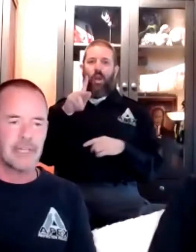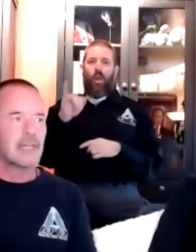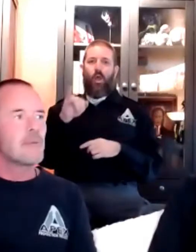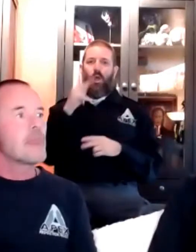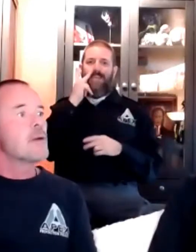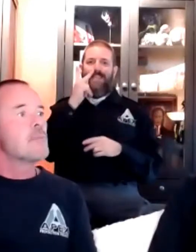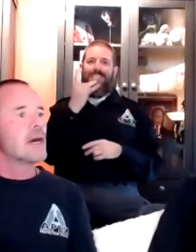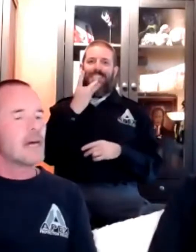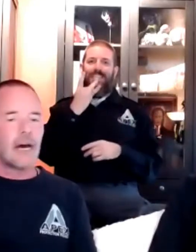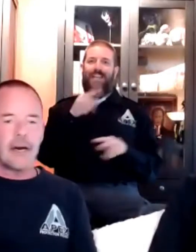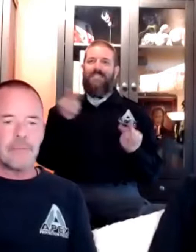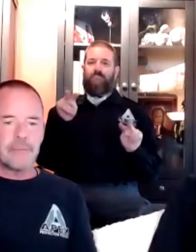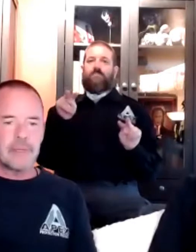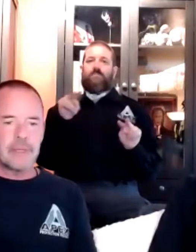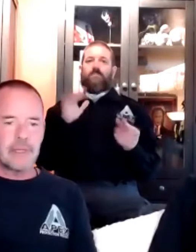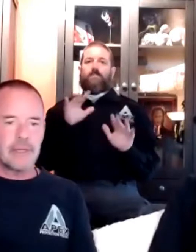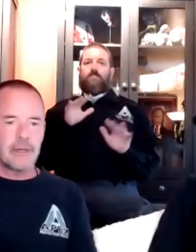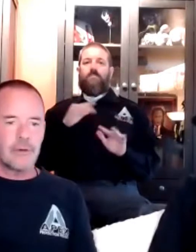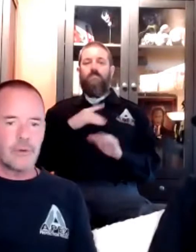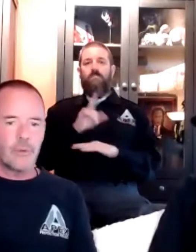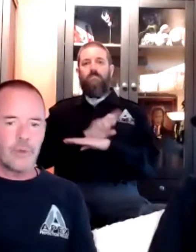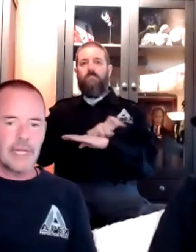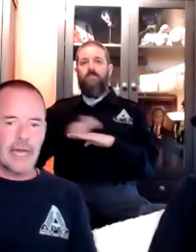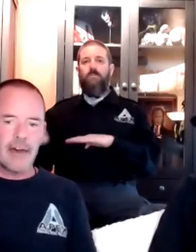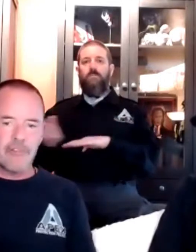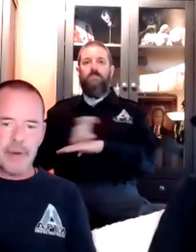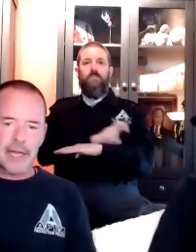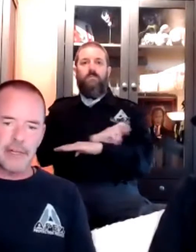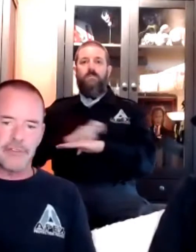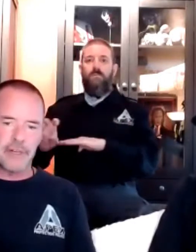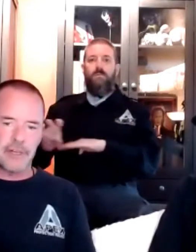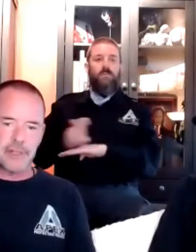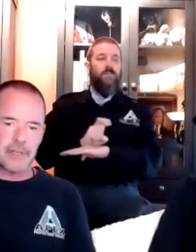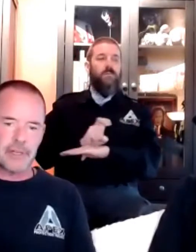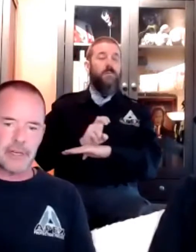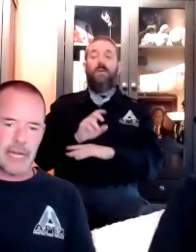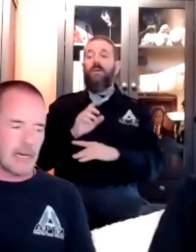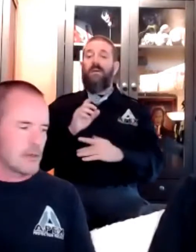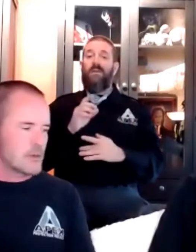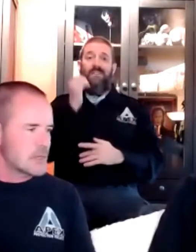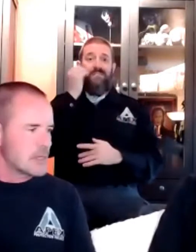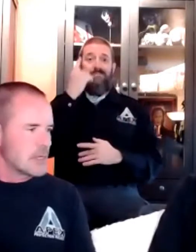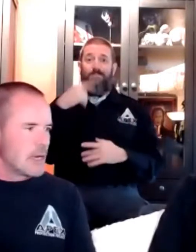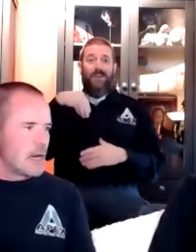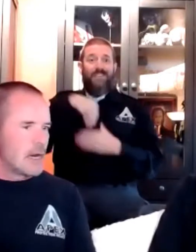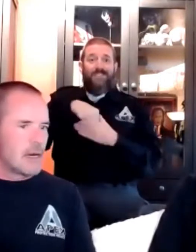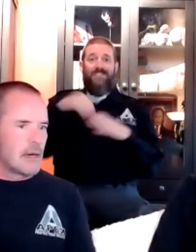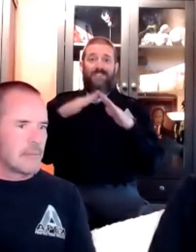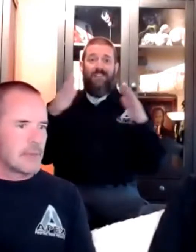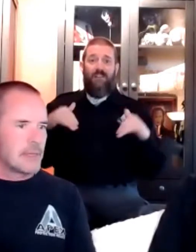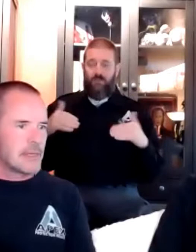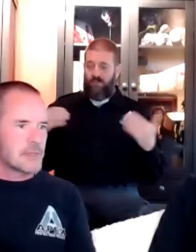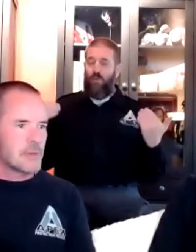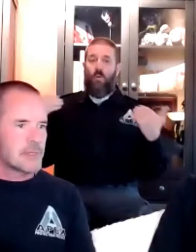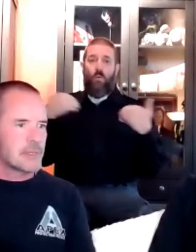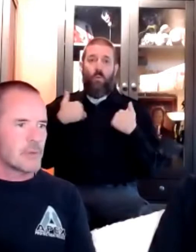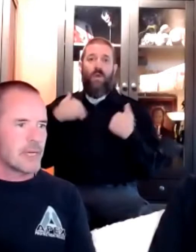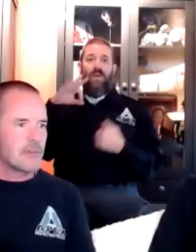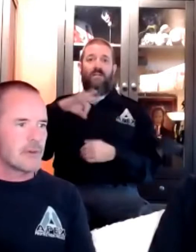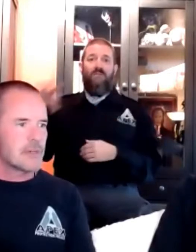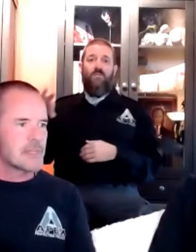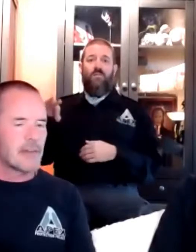pacing. But, we have patio furniture in our house. This was